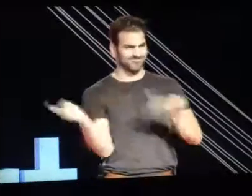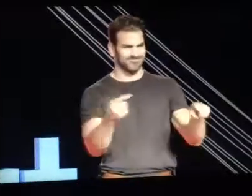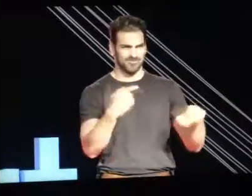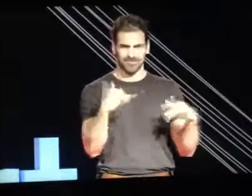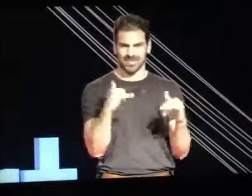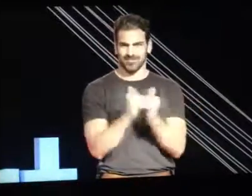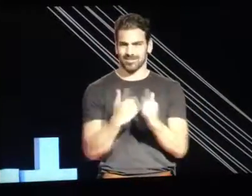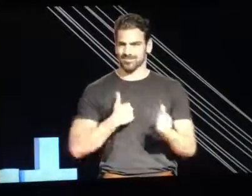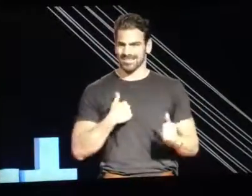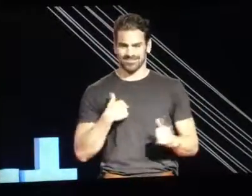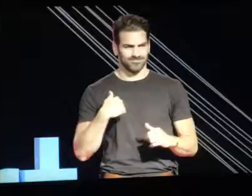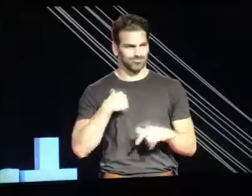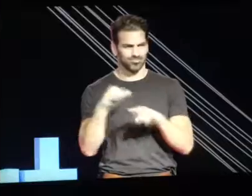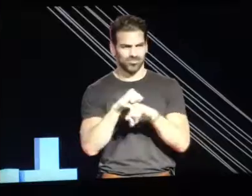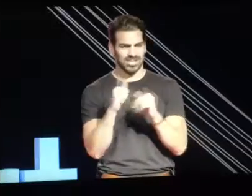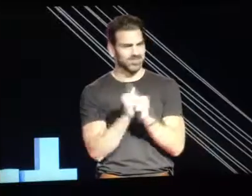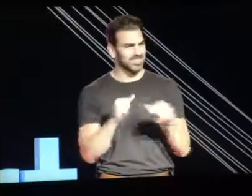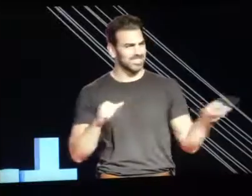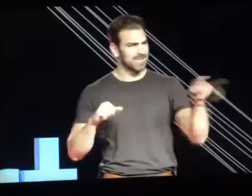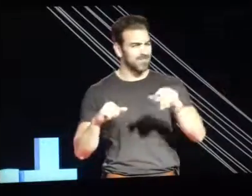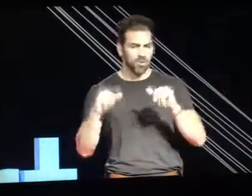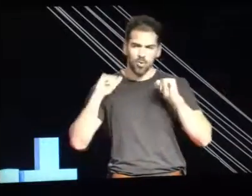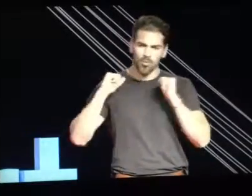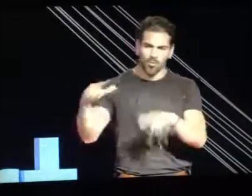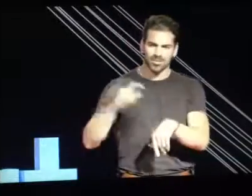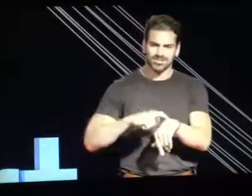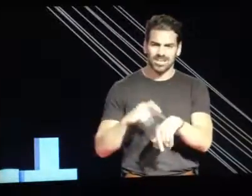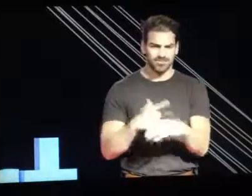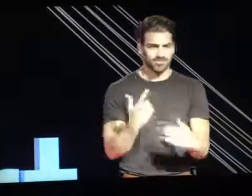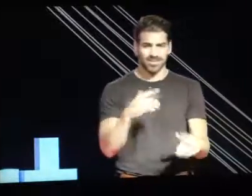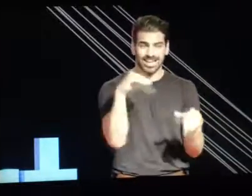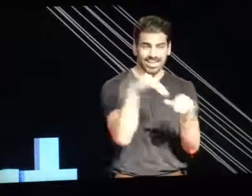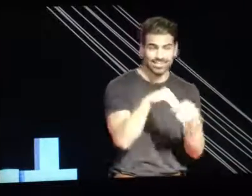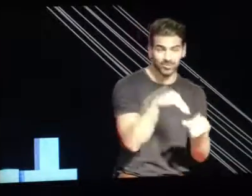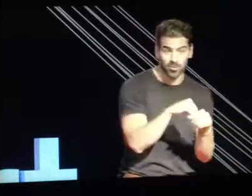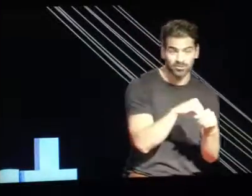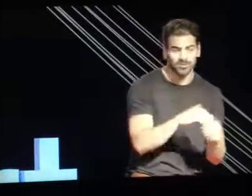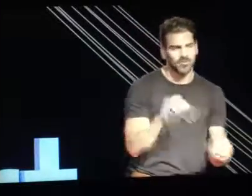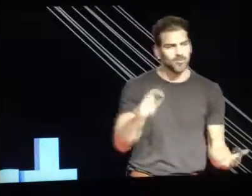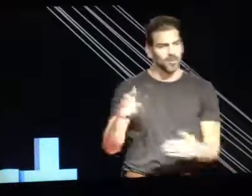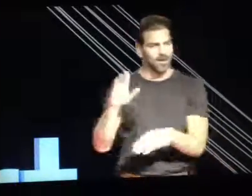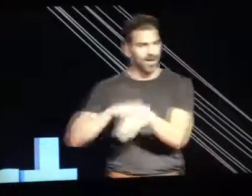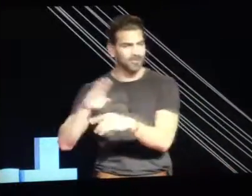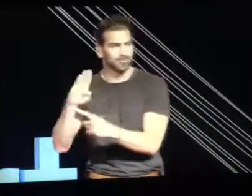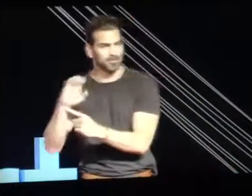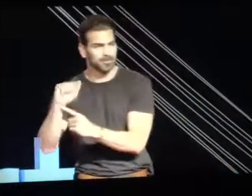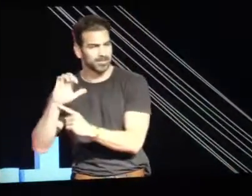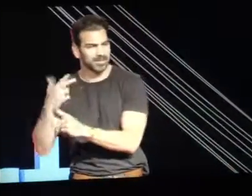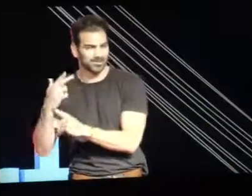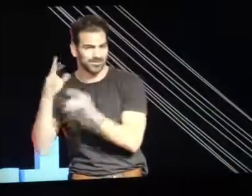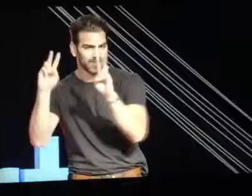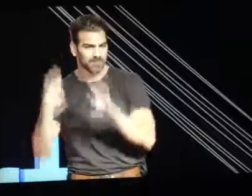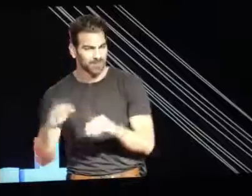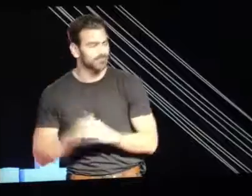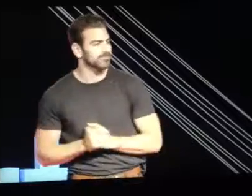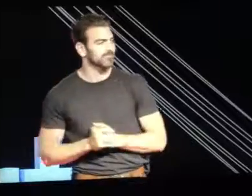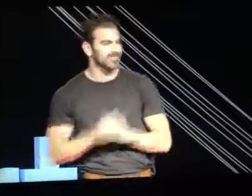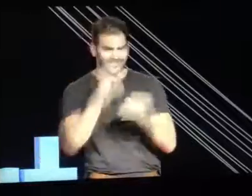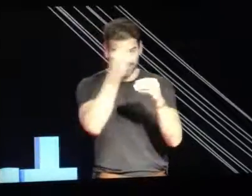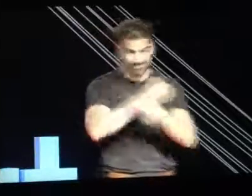there. And I would go and we would all play together, and both indoor and outdoor beach volleyball.